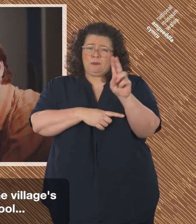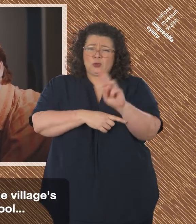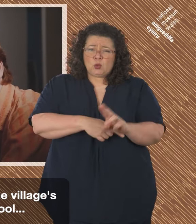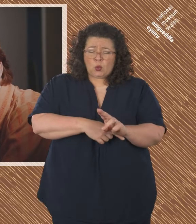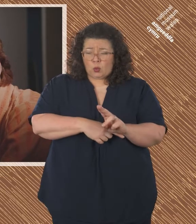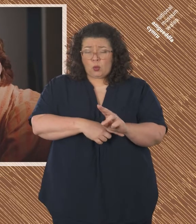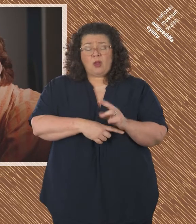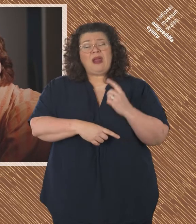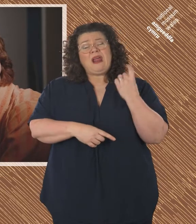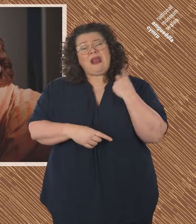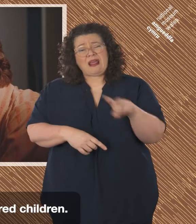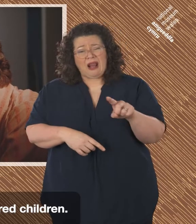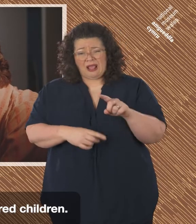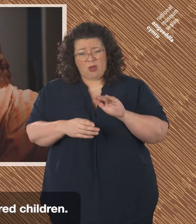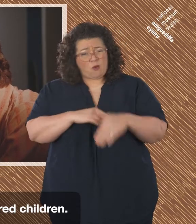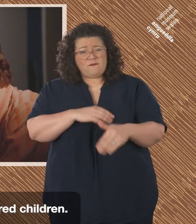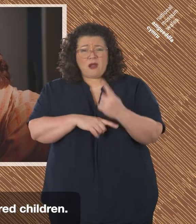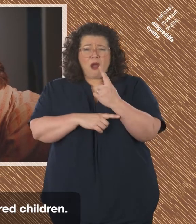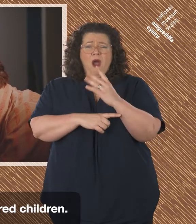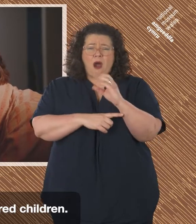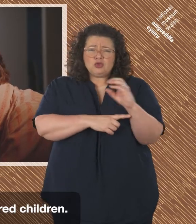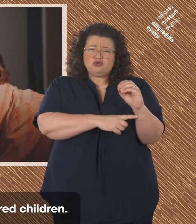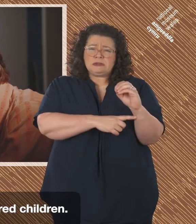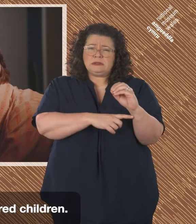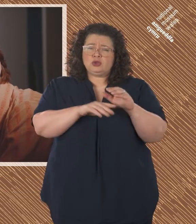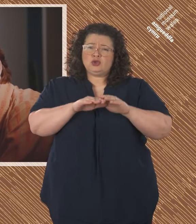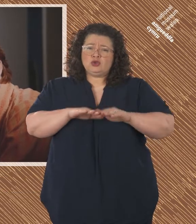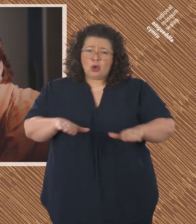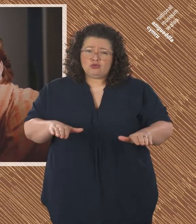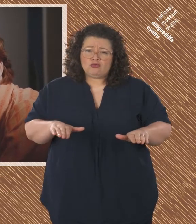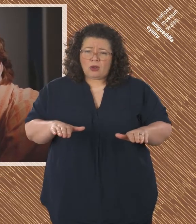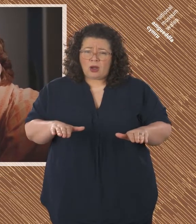primary school, killing over a hundred children.